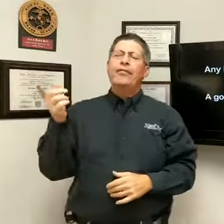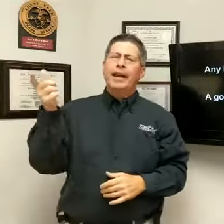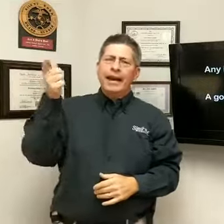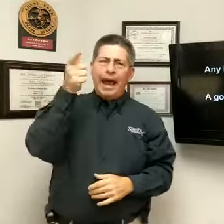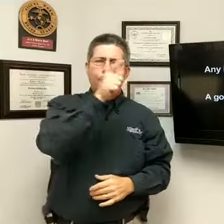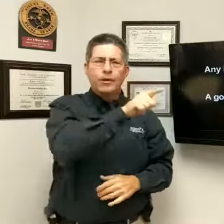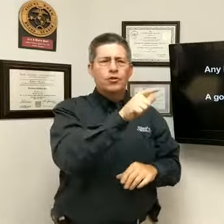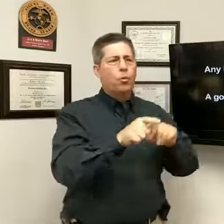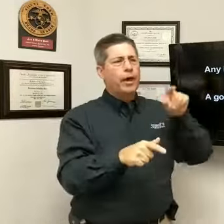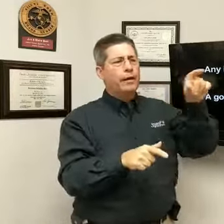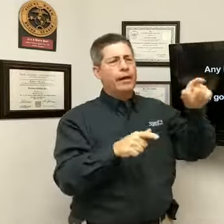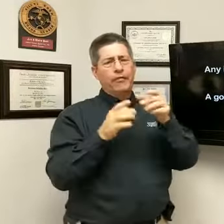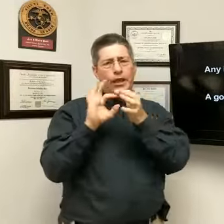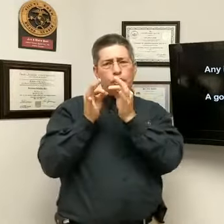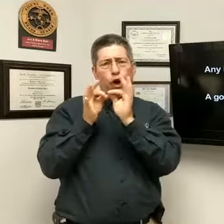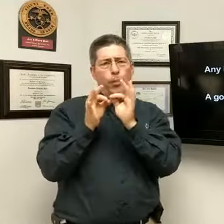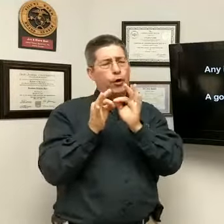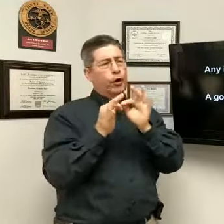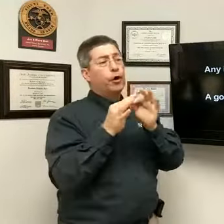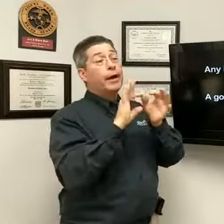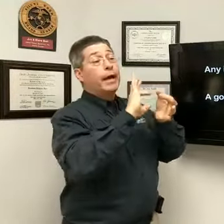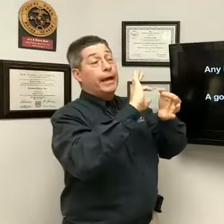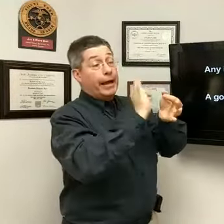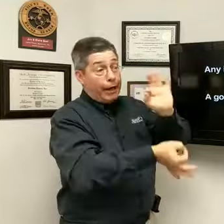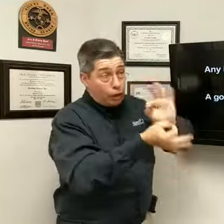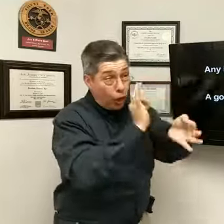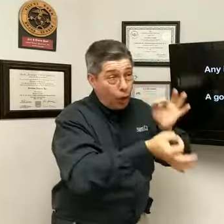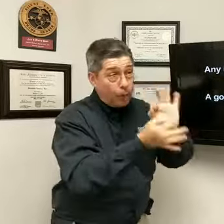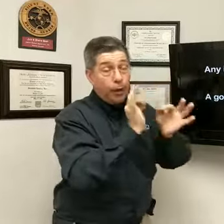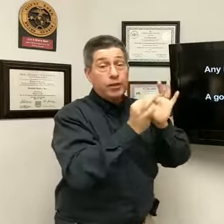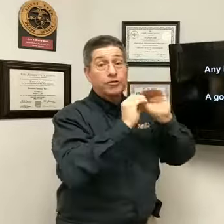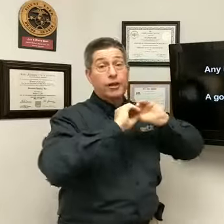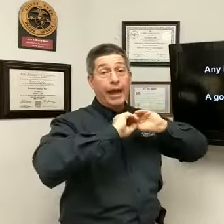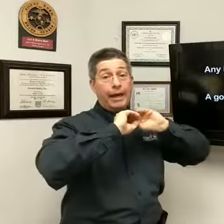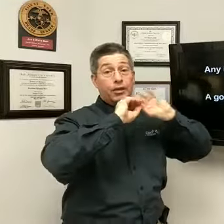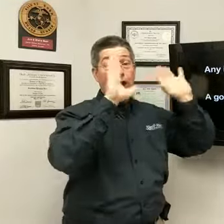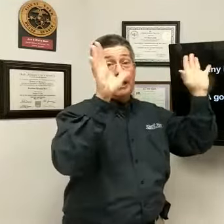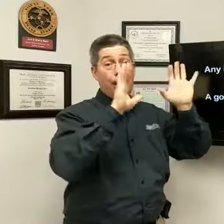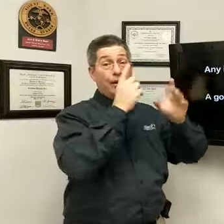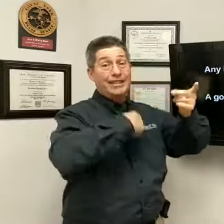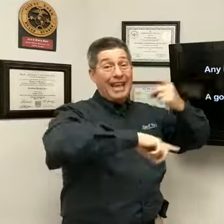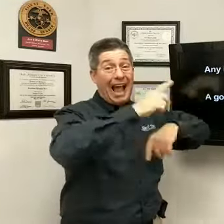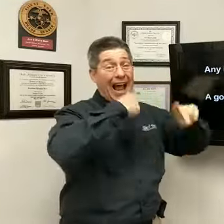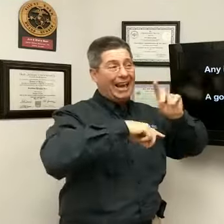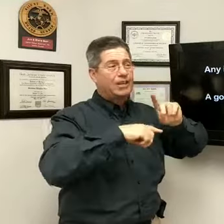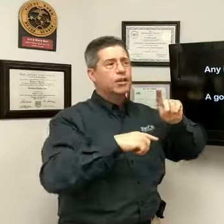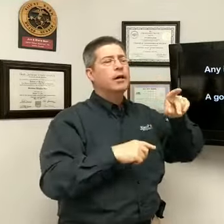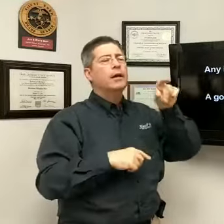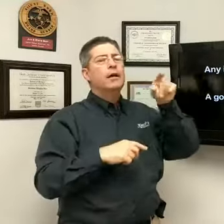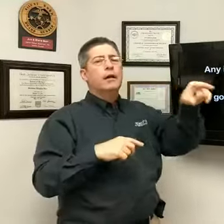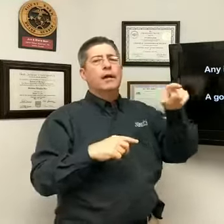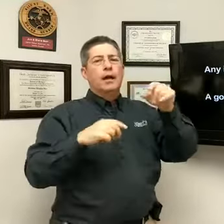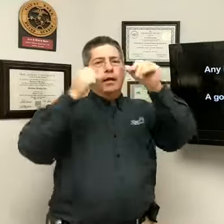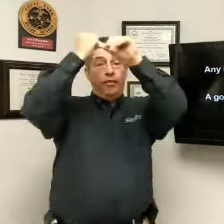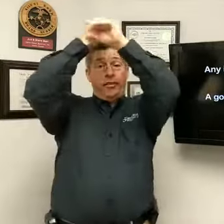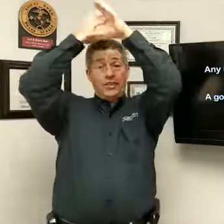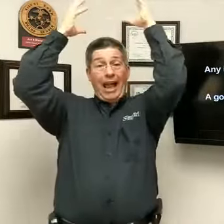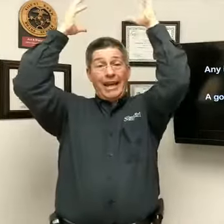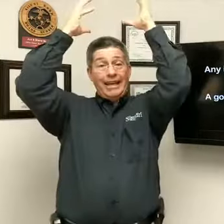it happens when the interpreter interprets and is clear in signs. This